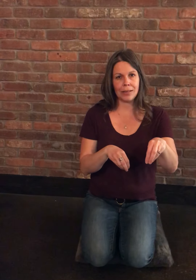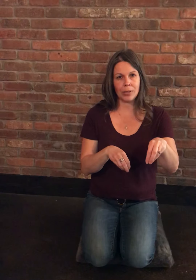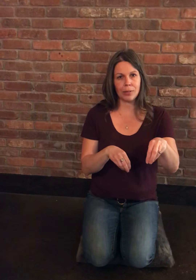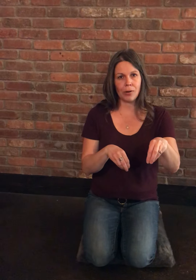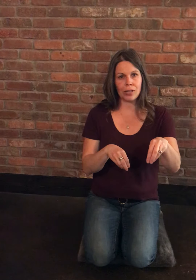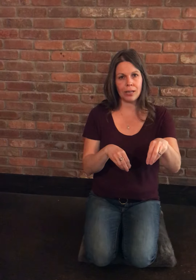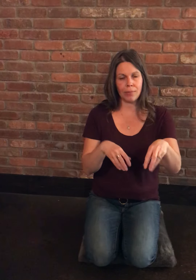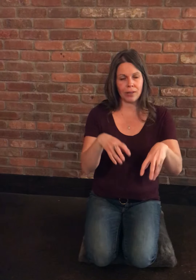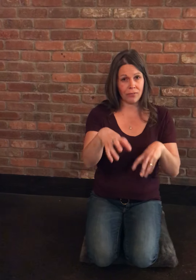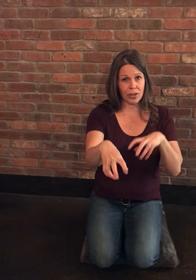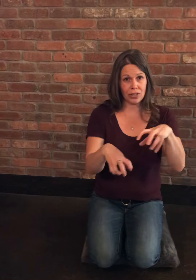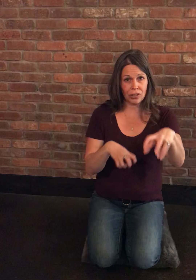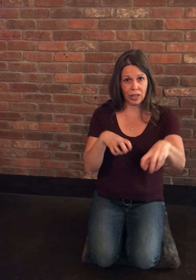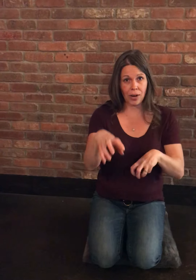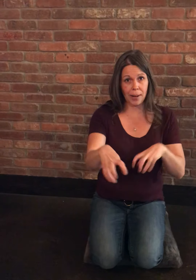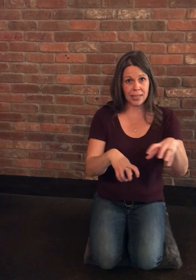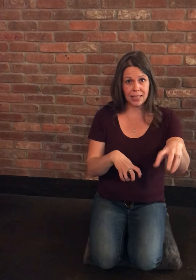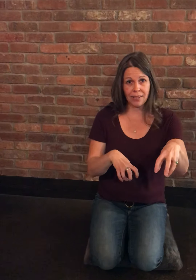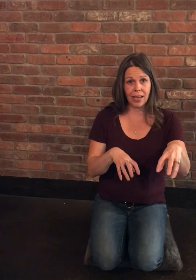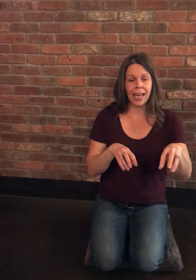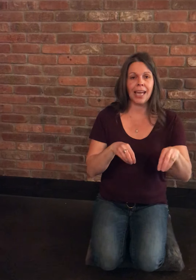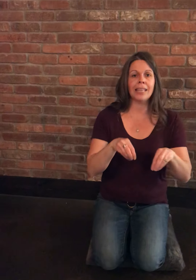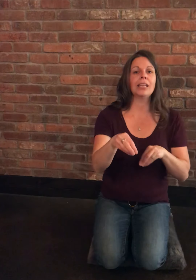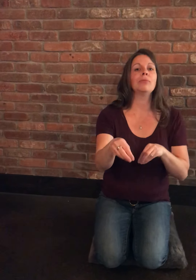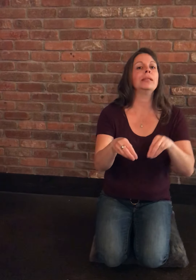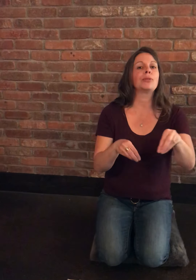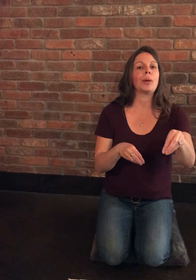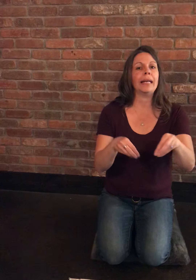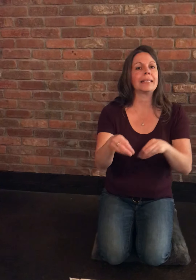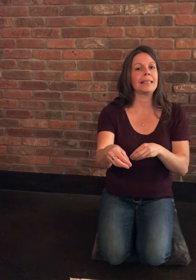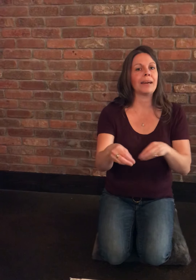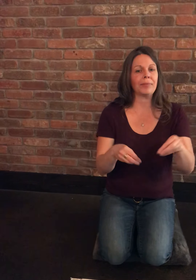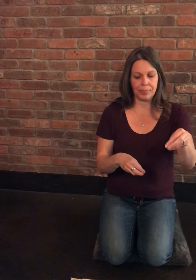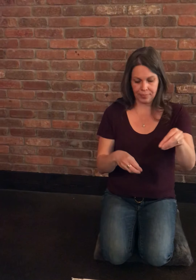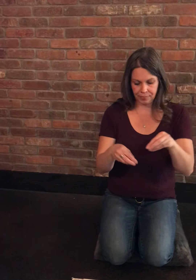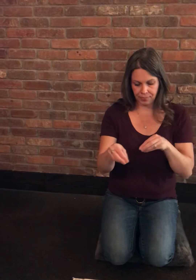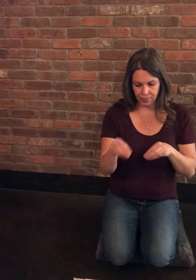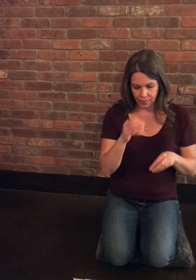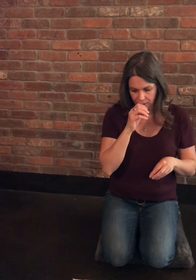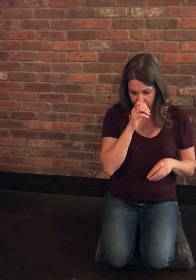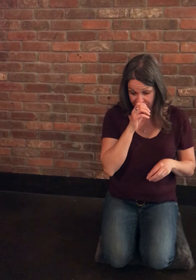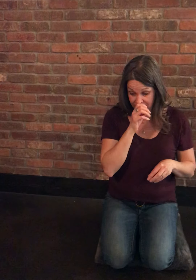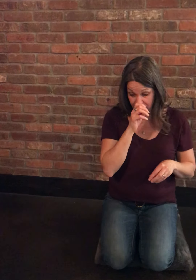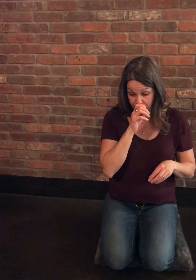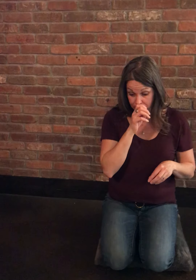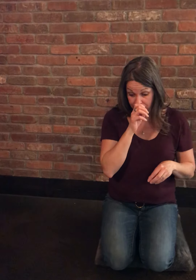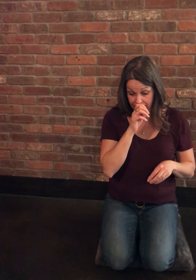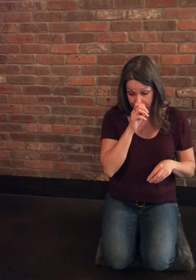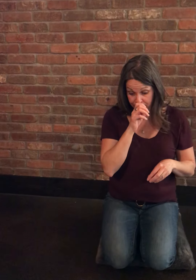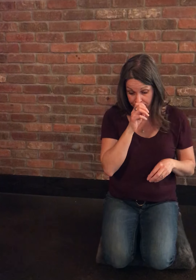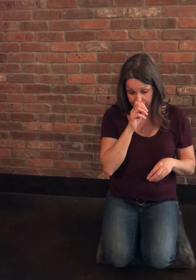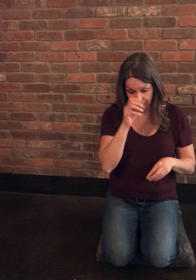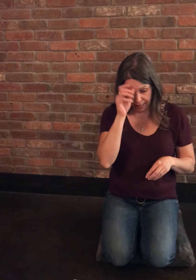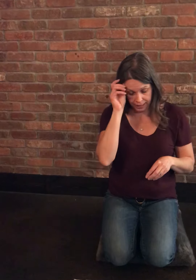similar motion, but first you're like grabbing stuff, and then we trade stuff. Okay, so recap of week 9.